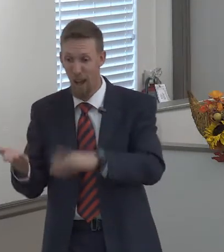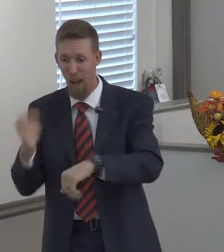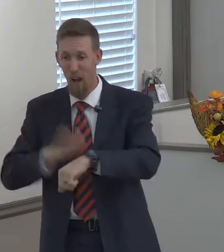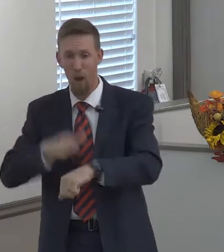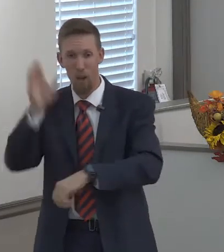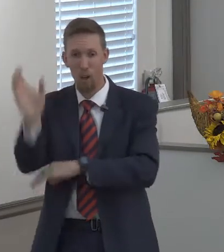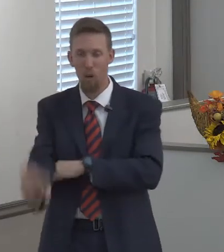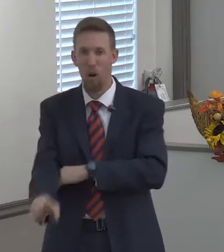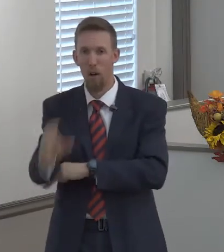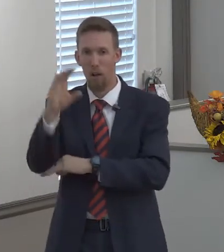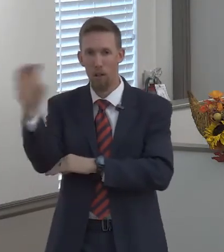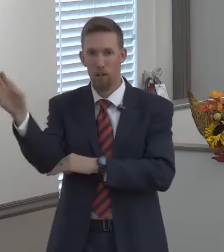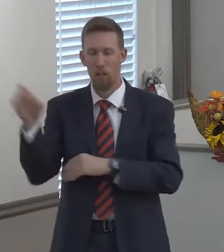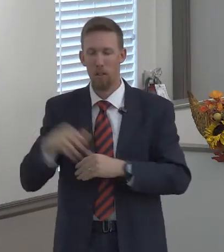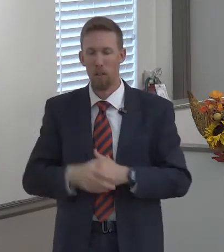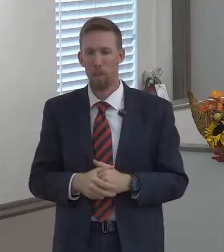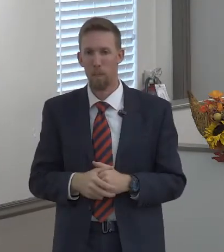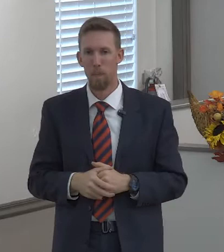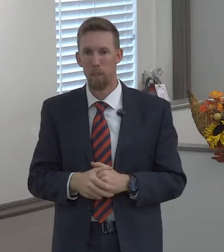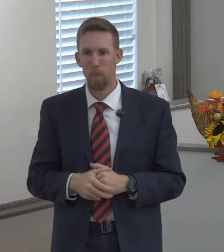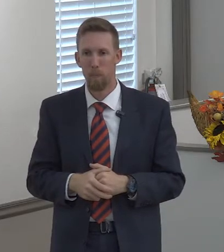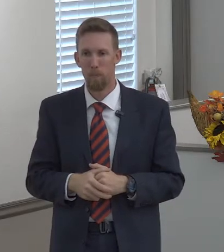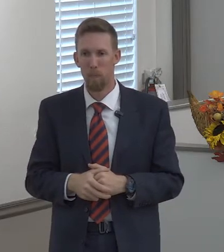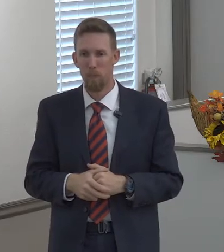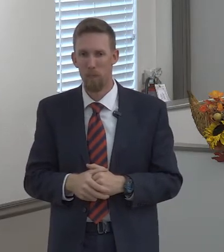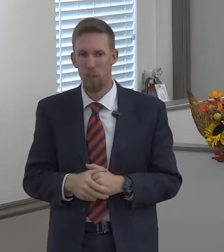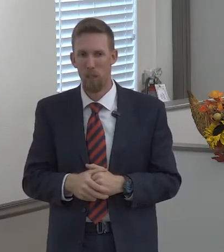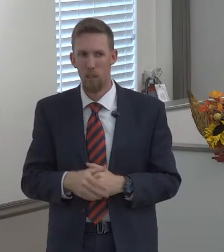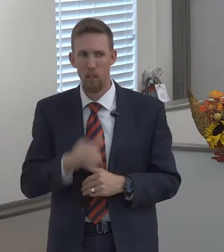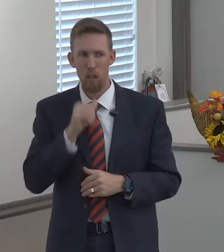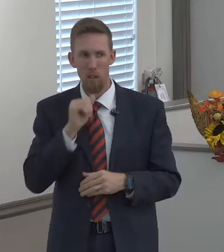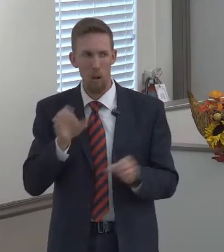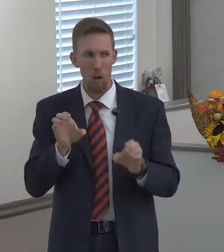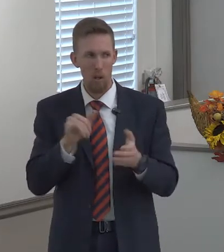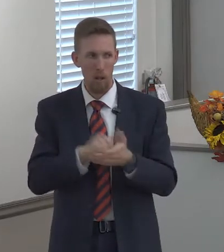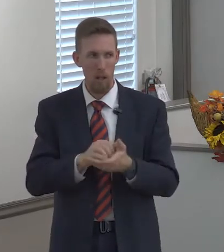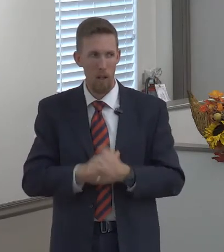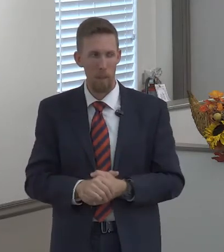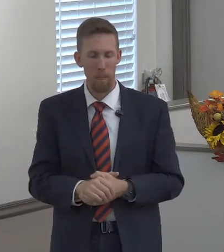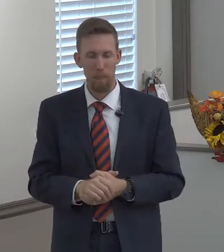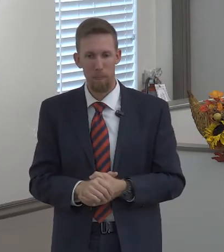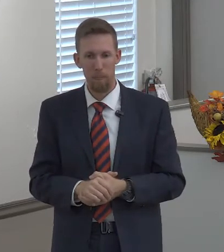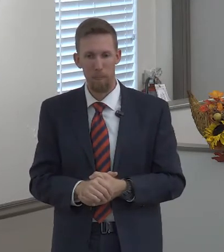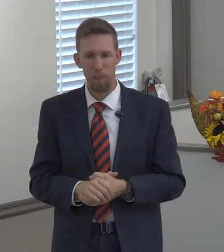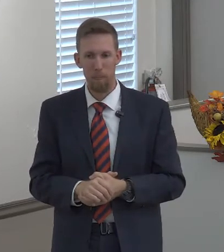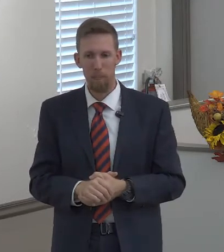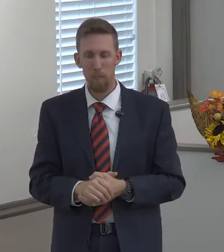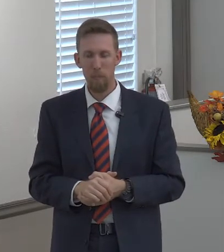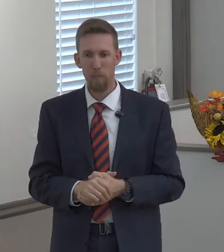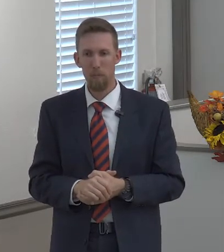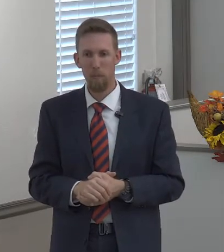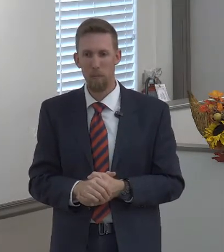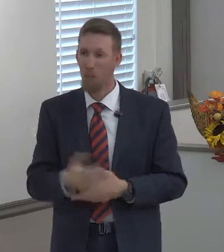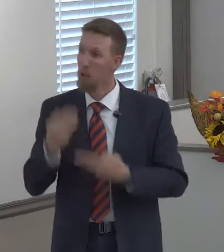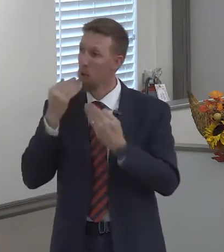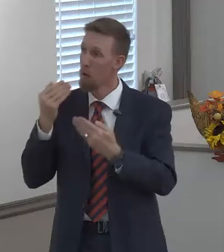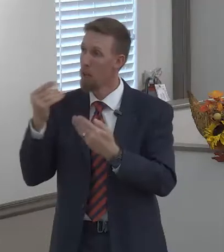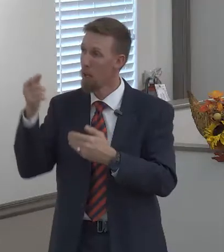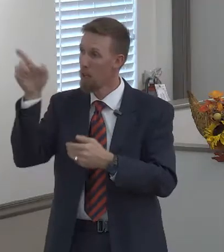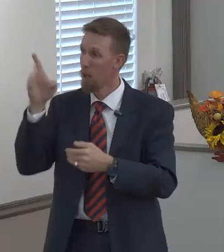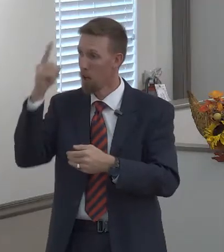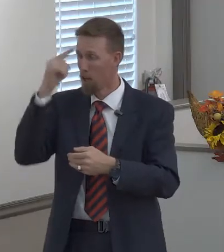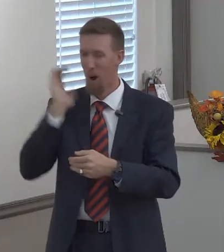died, He died for the whole complete package of sin. Now, does that give us license? If it's already paid